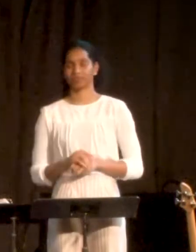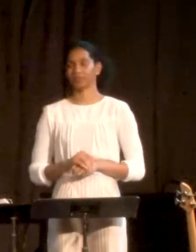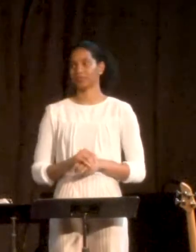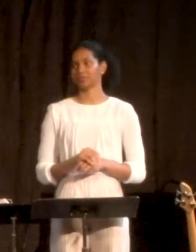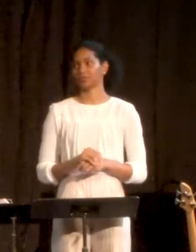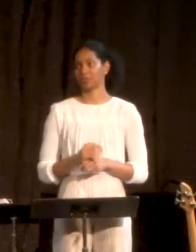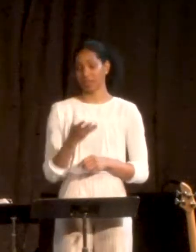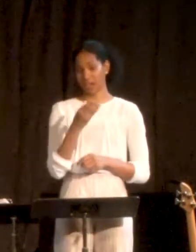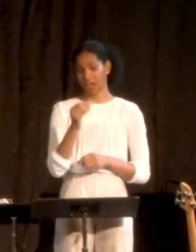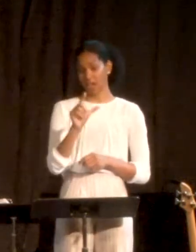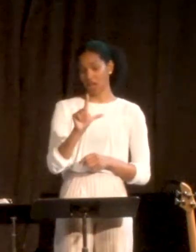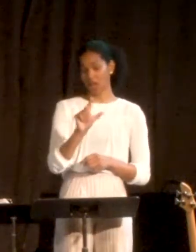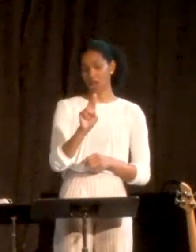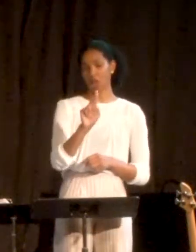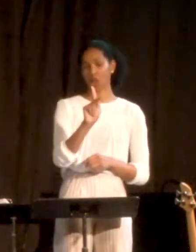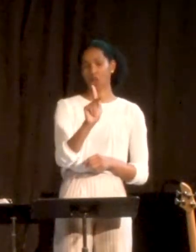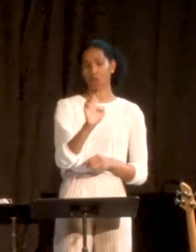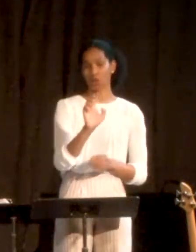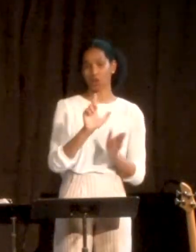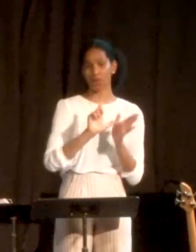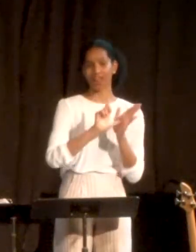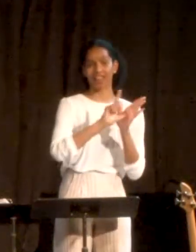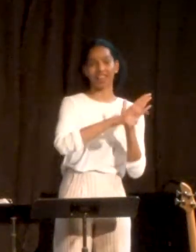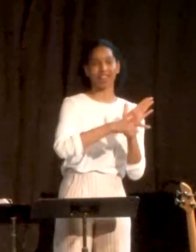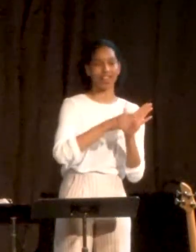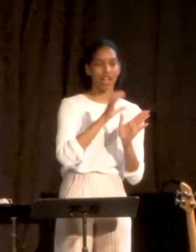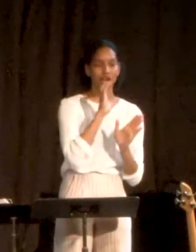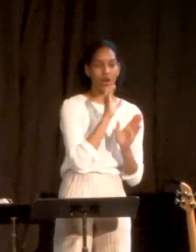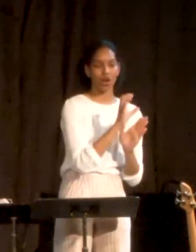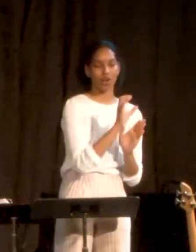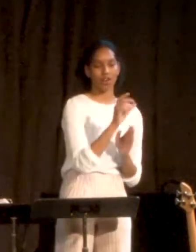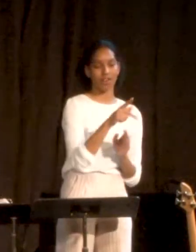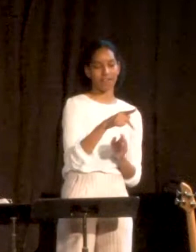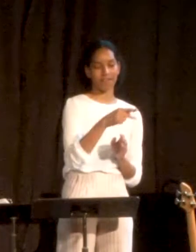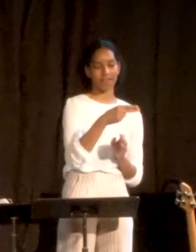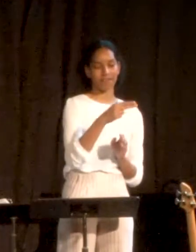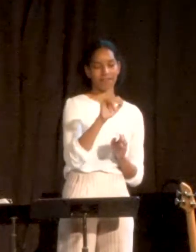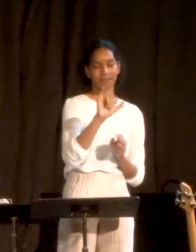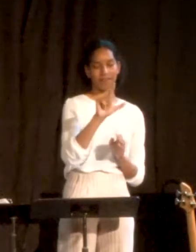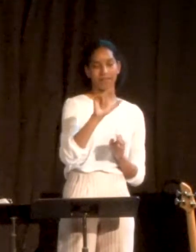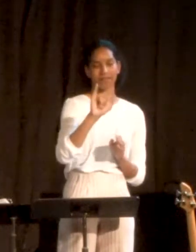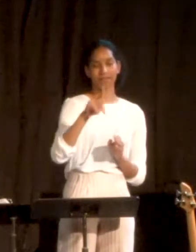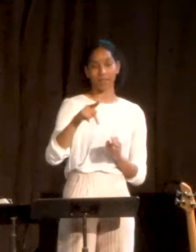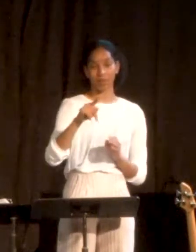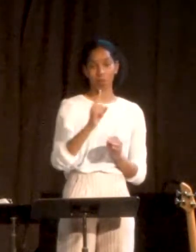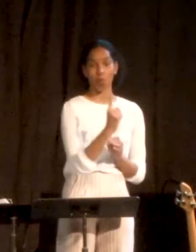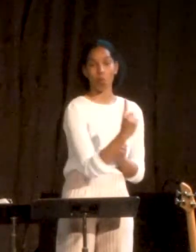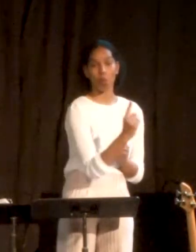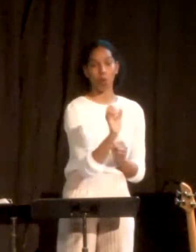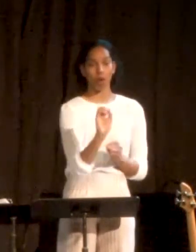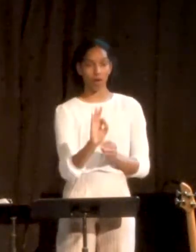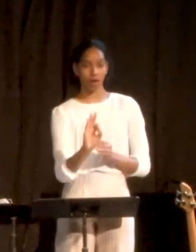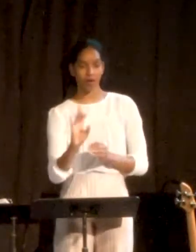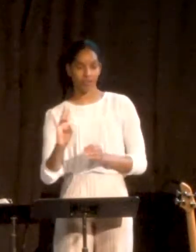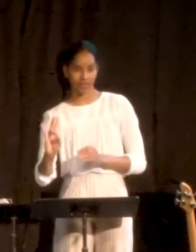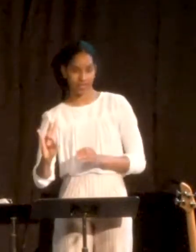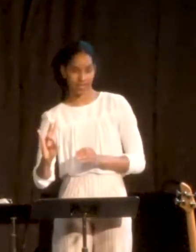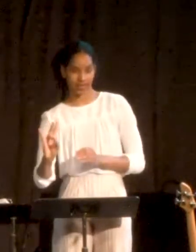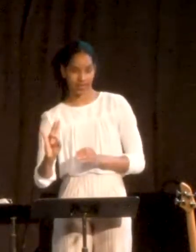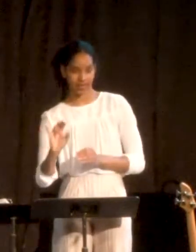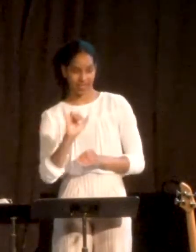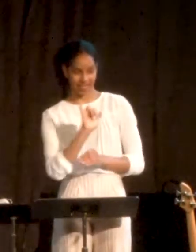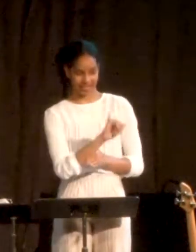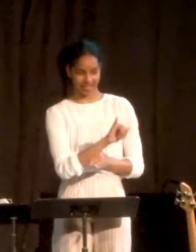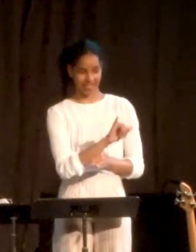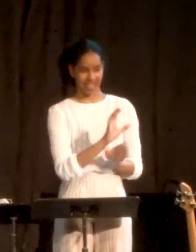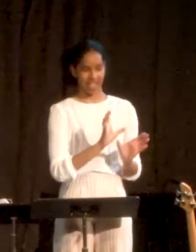And Luke later calls Philip one of the seven. That's in Acts